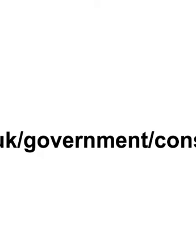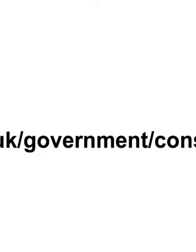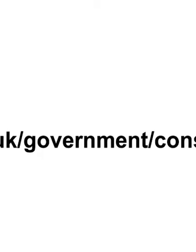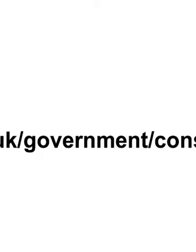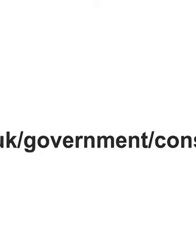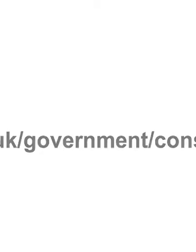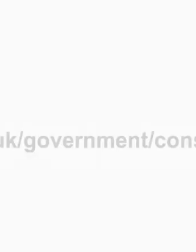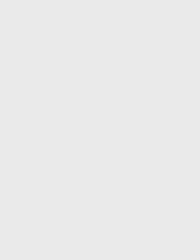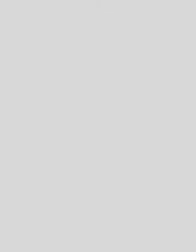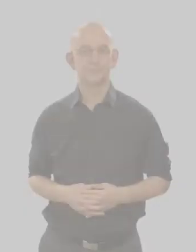www.gov.uk/government/consultations.